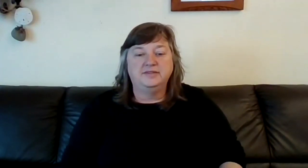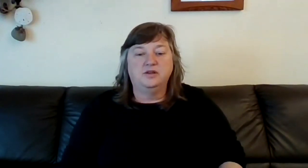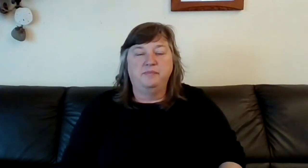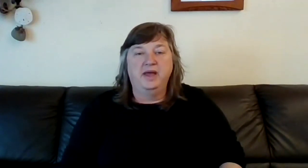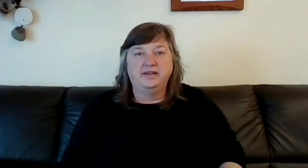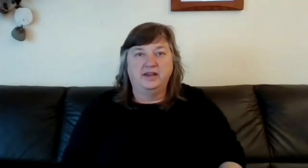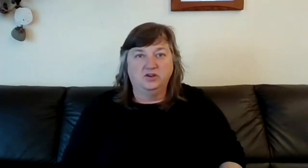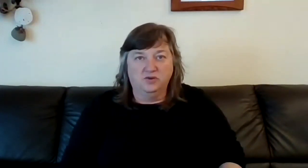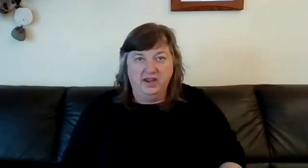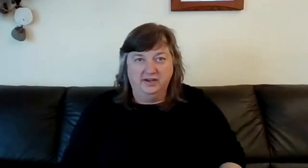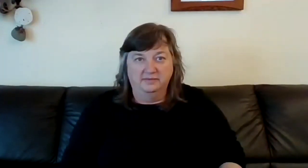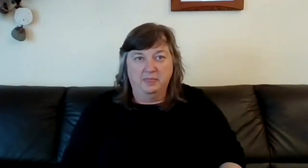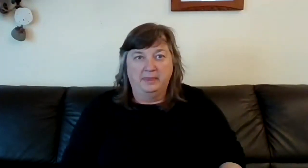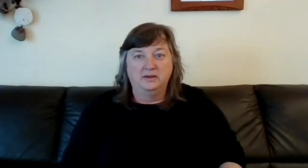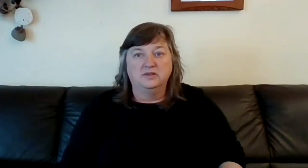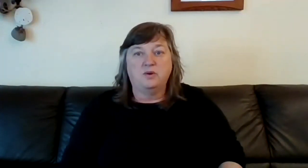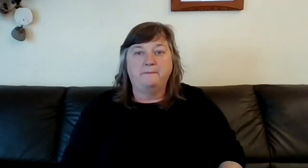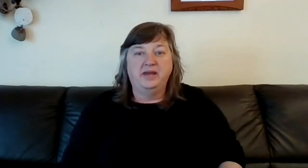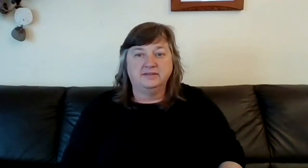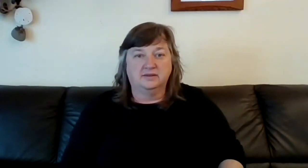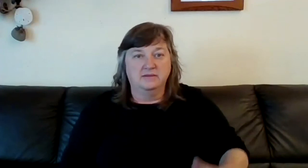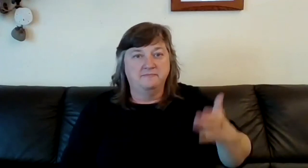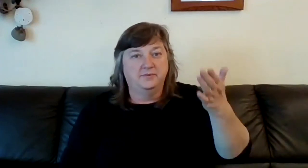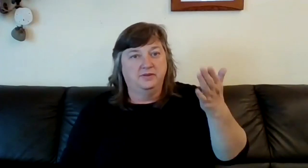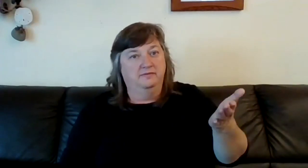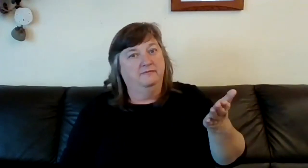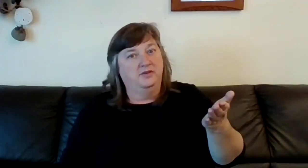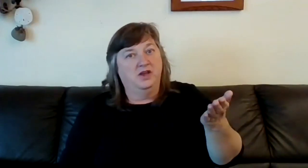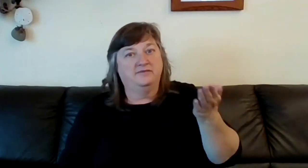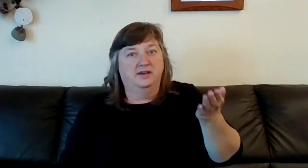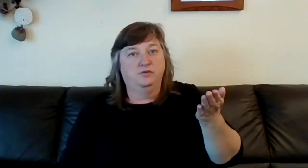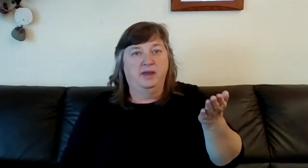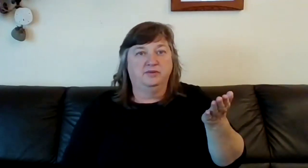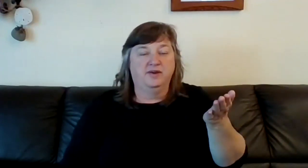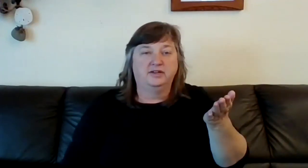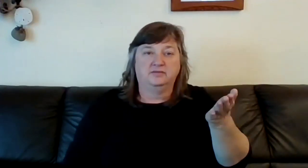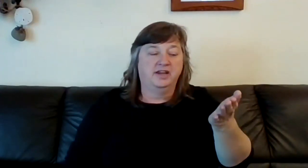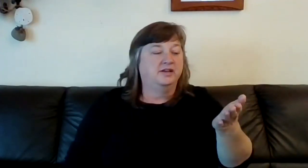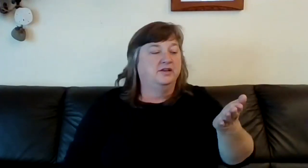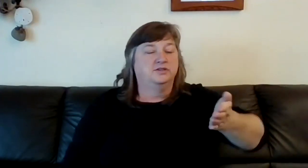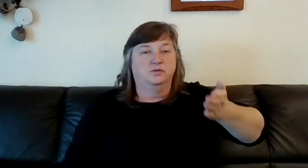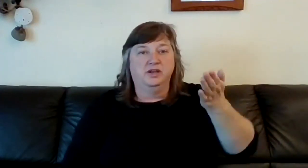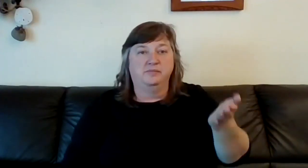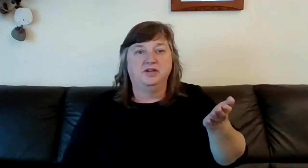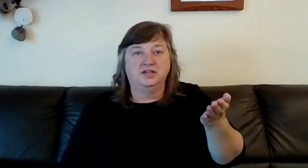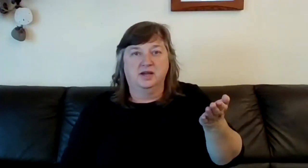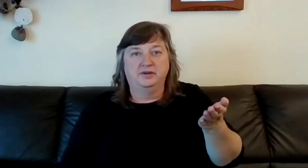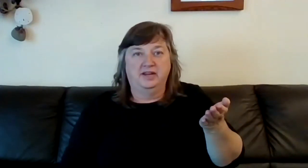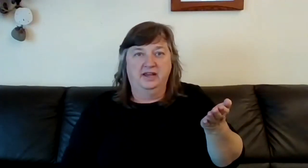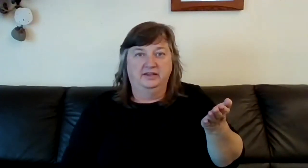Pencil, pen, and crayon. So a pencil, you have to have your paper to write on, right? So bring up your non-dominant hand